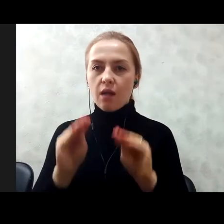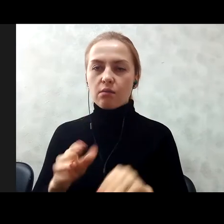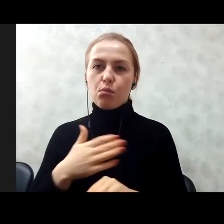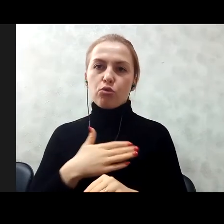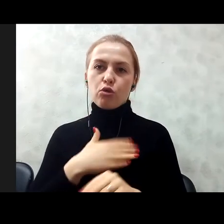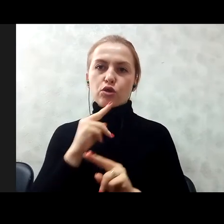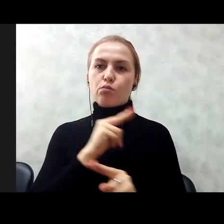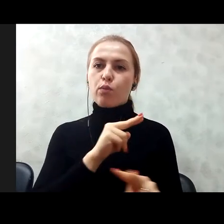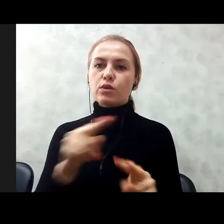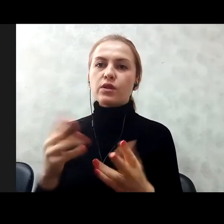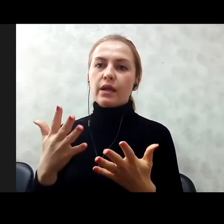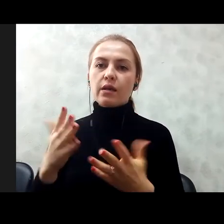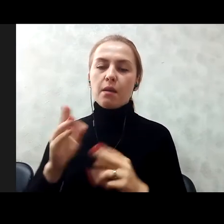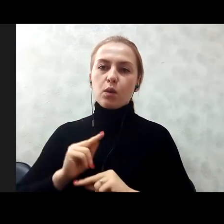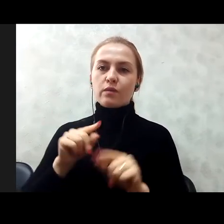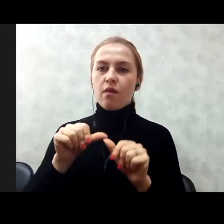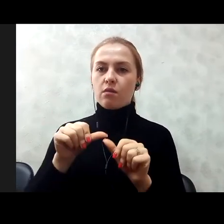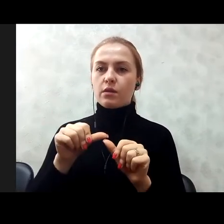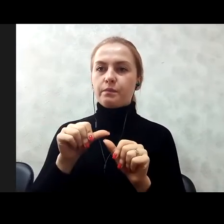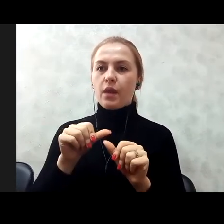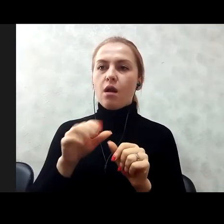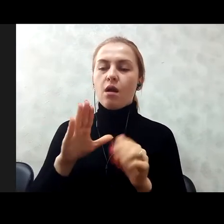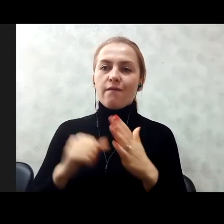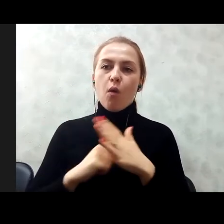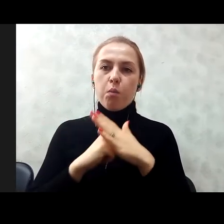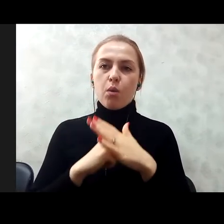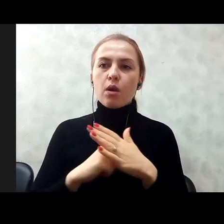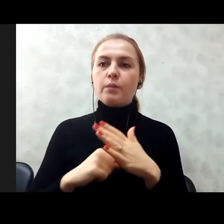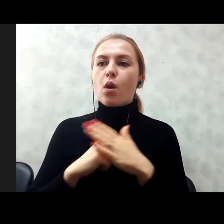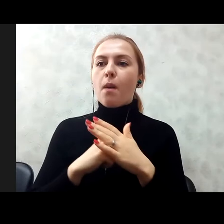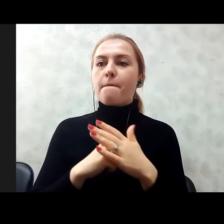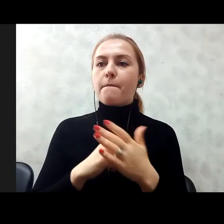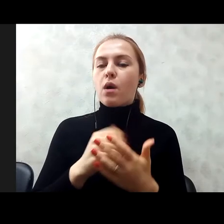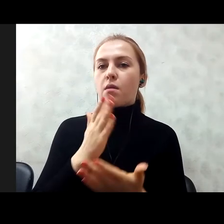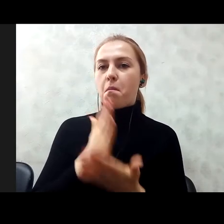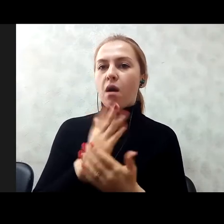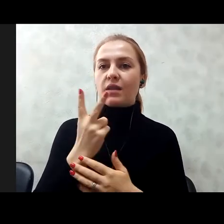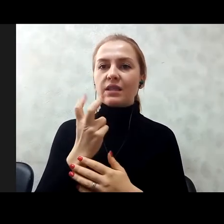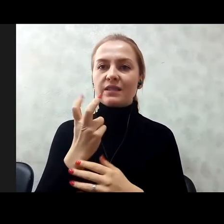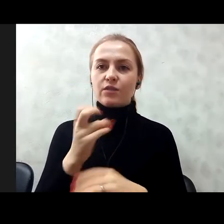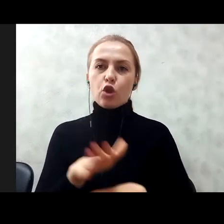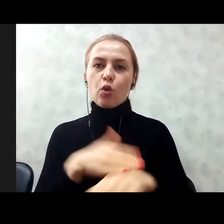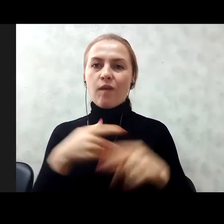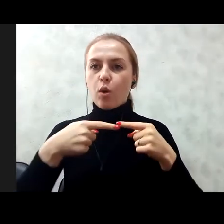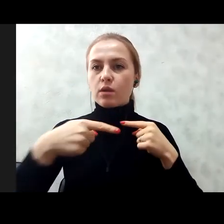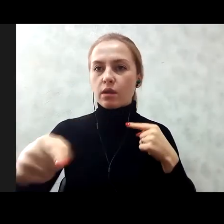the data provided by our observers who worked on the ground. We had